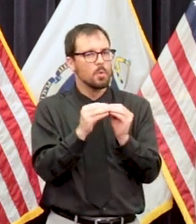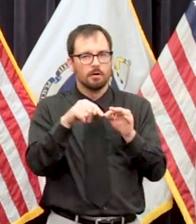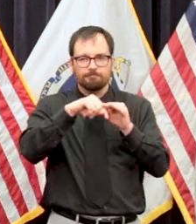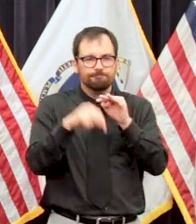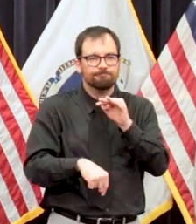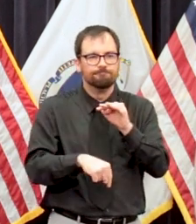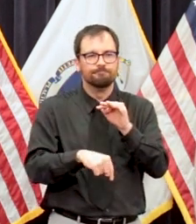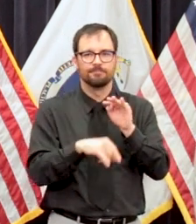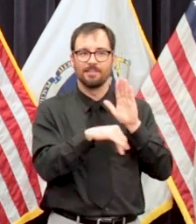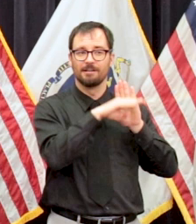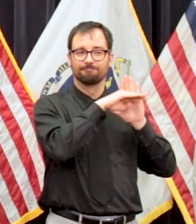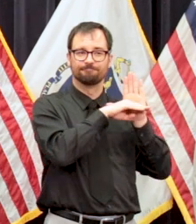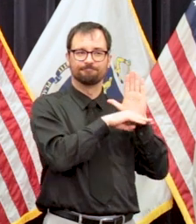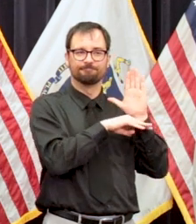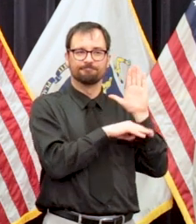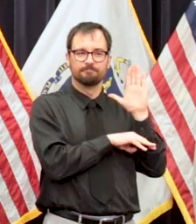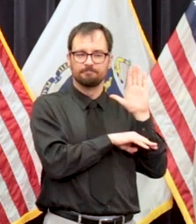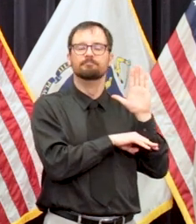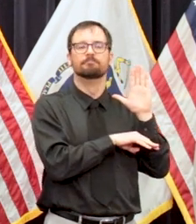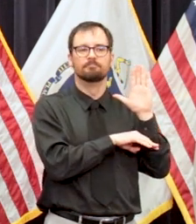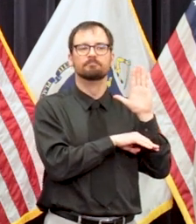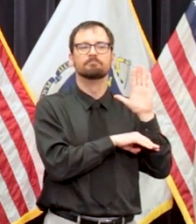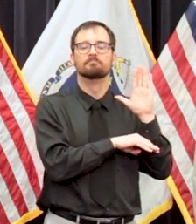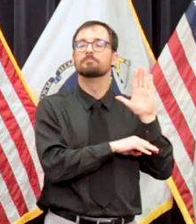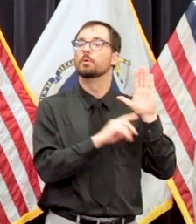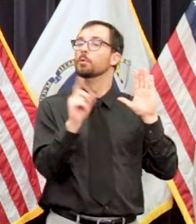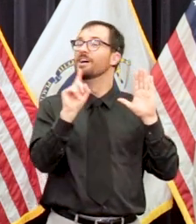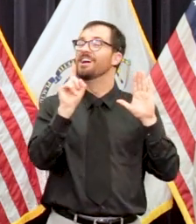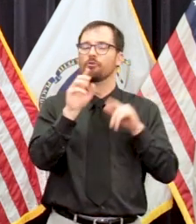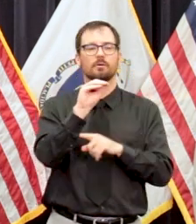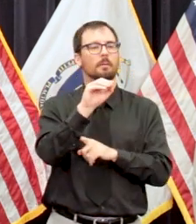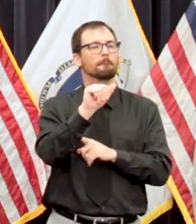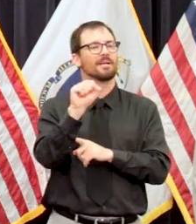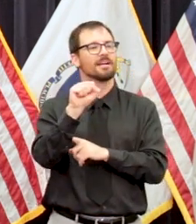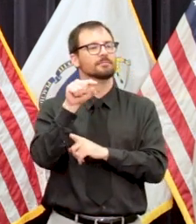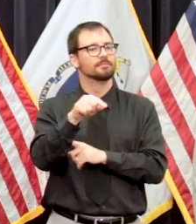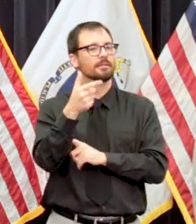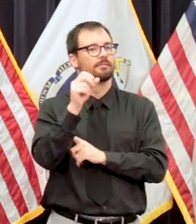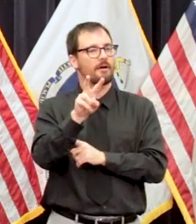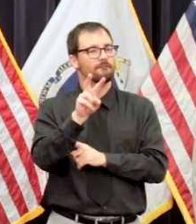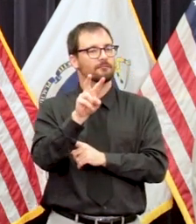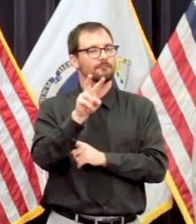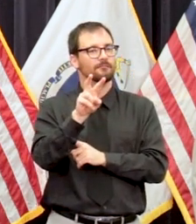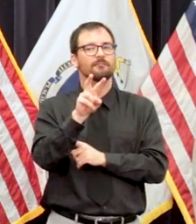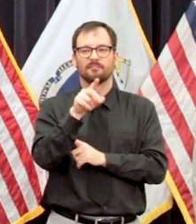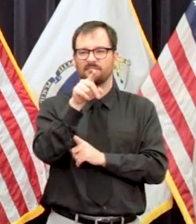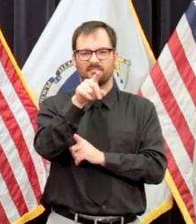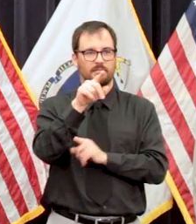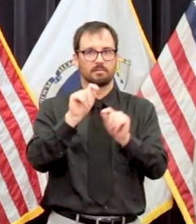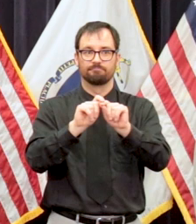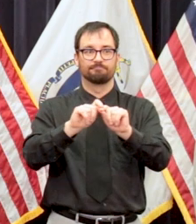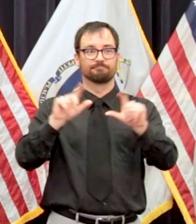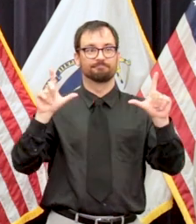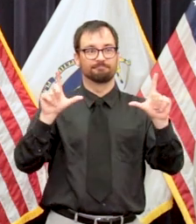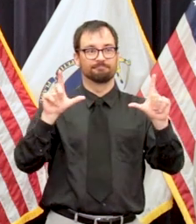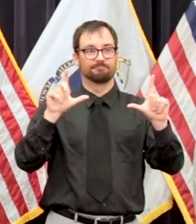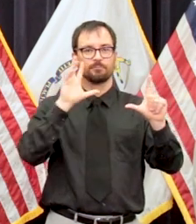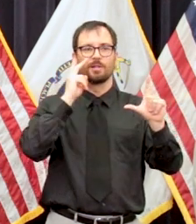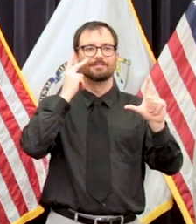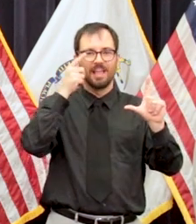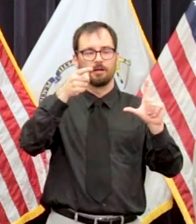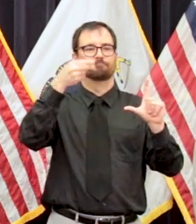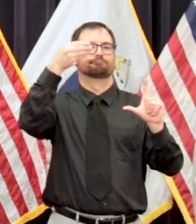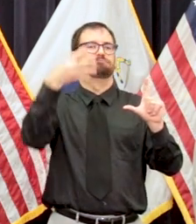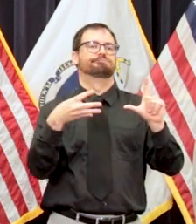and encourage folks to refer to the details on the order for more information. I'd also like to talk a little bit about separate